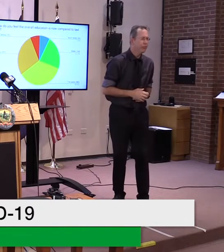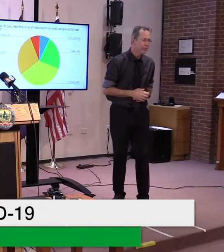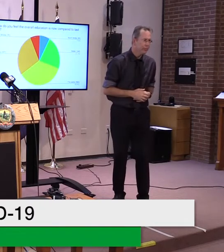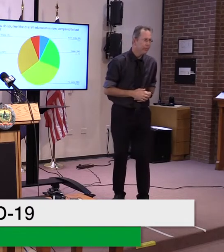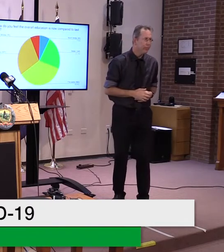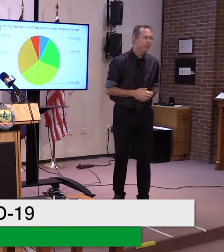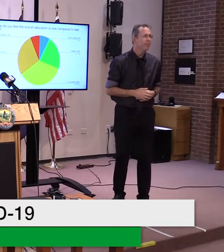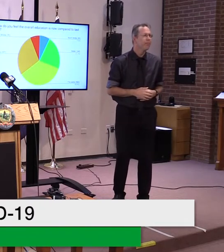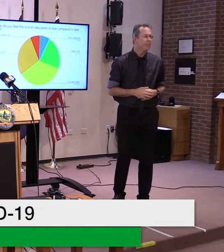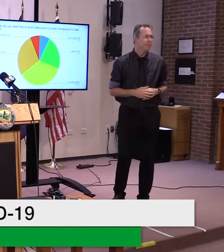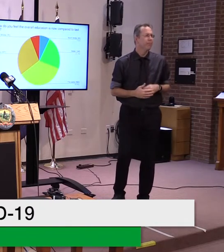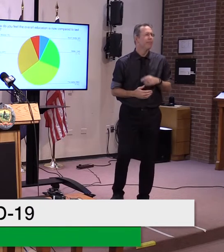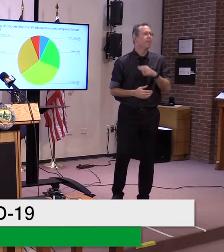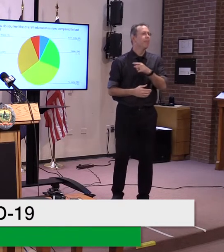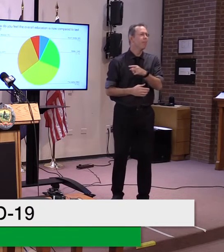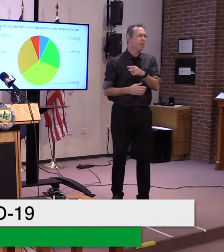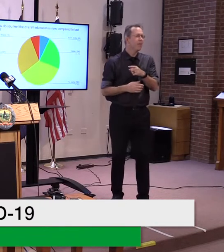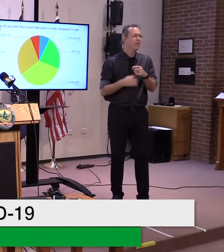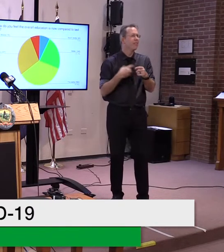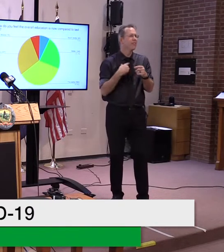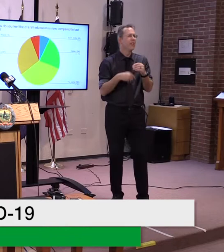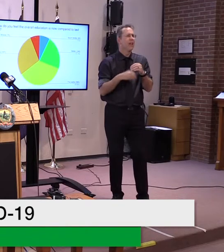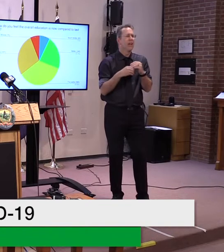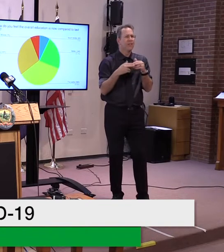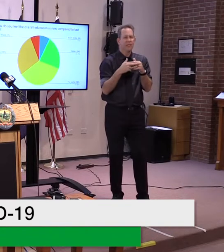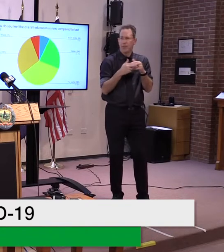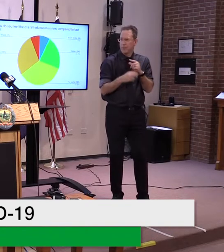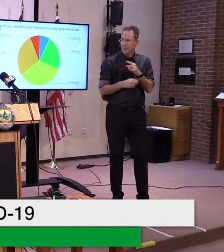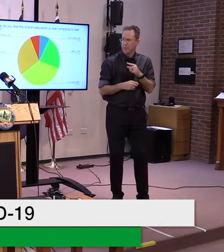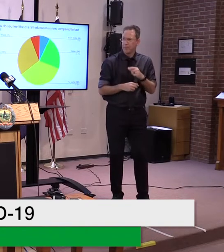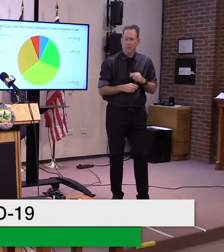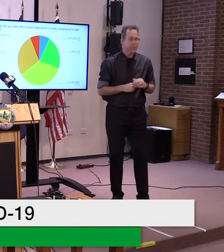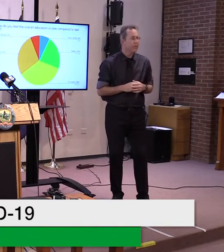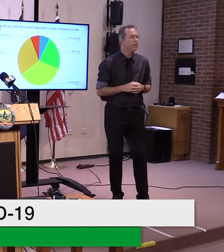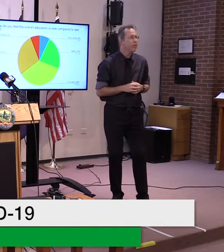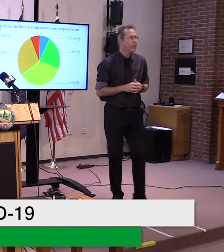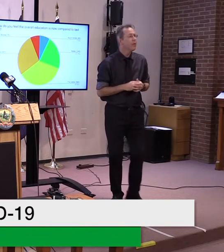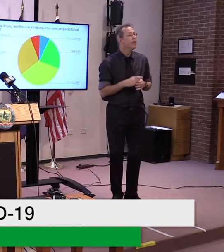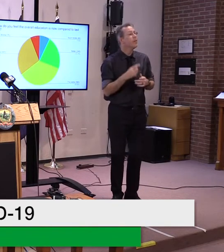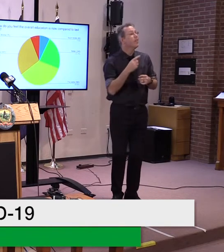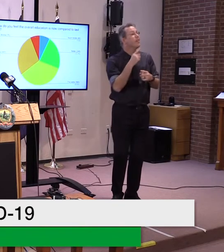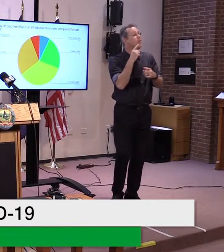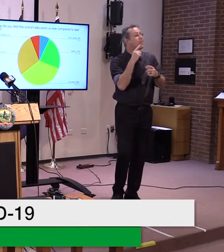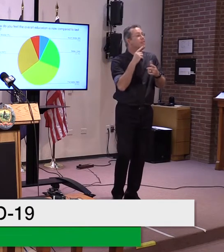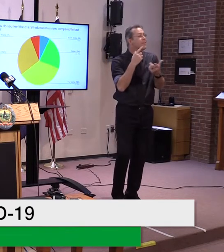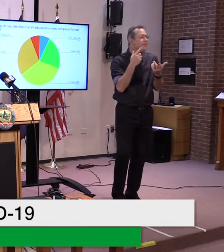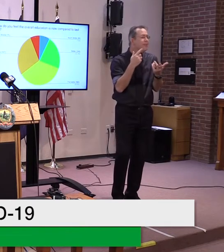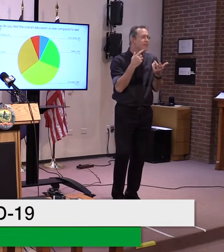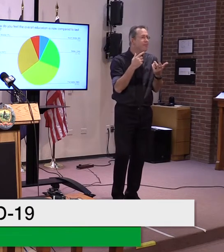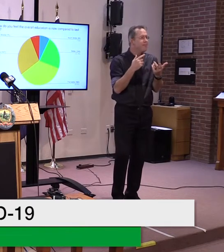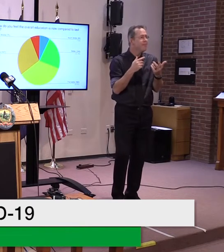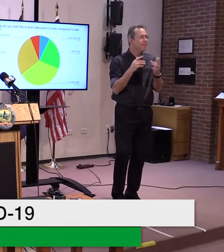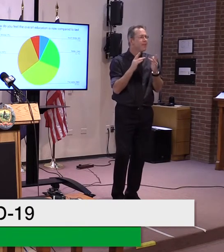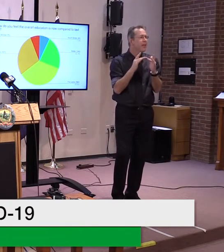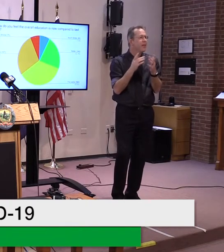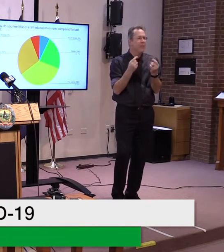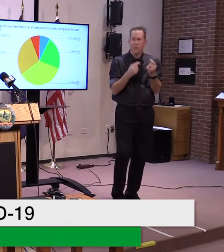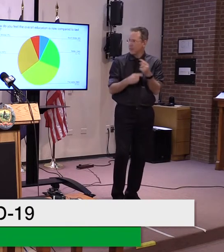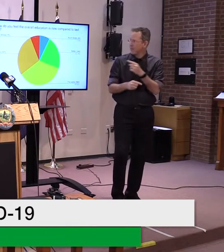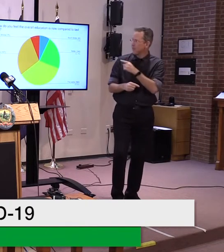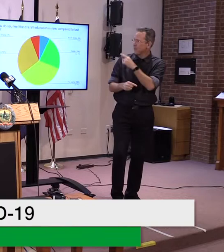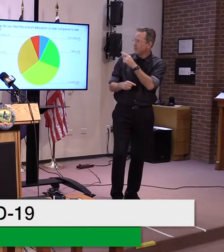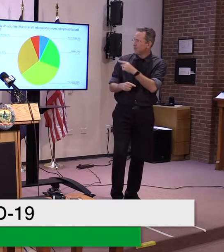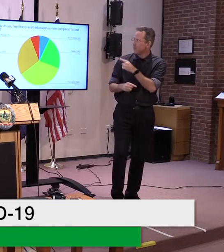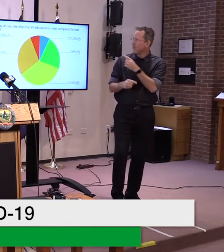which phoenix just now said online learning personal learning we can see that majority of the students feel that